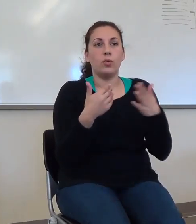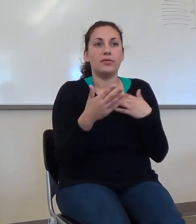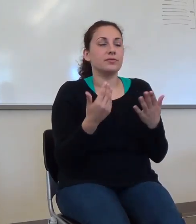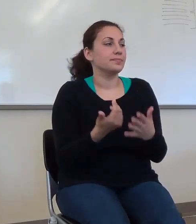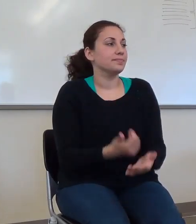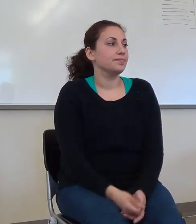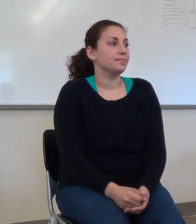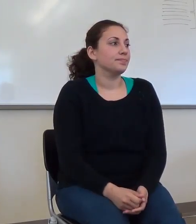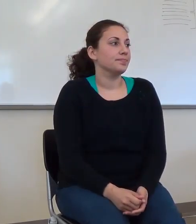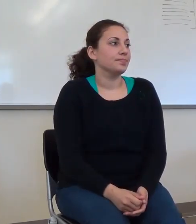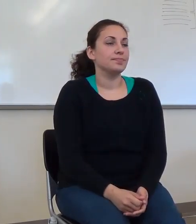Okay.